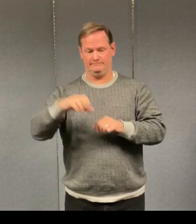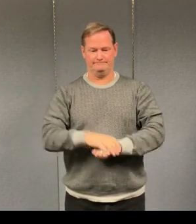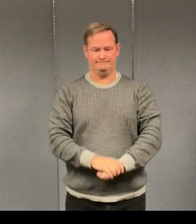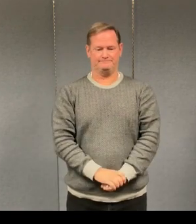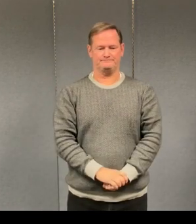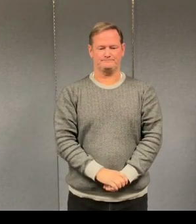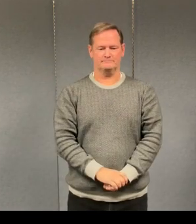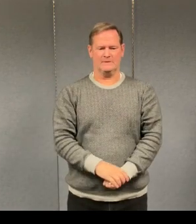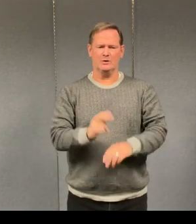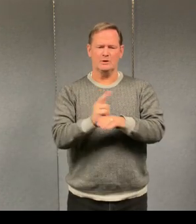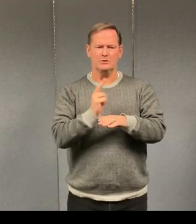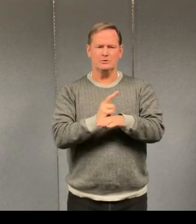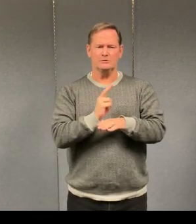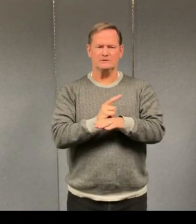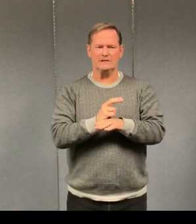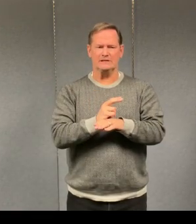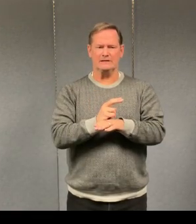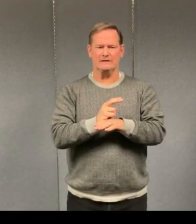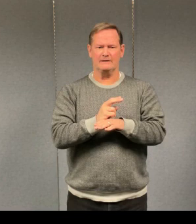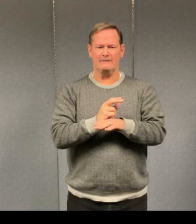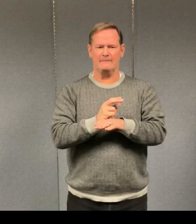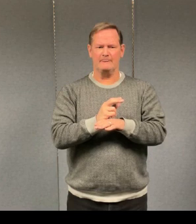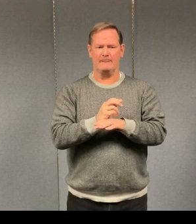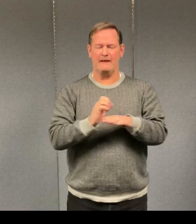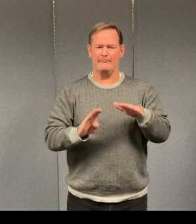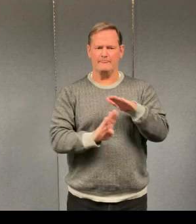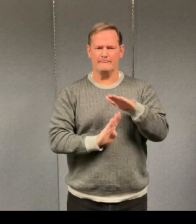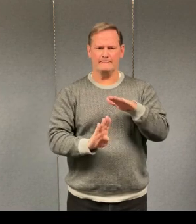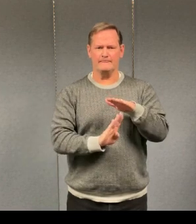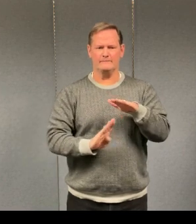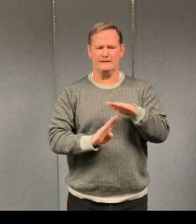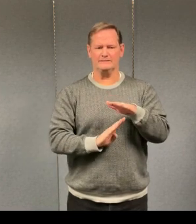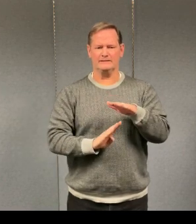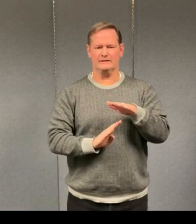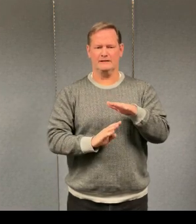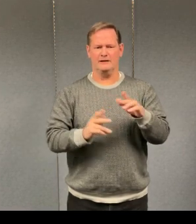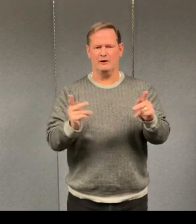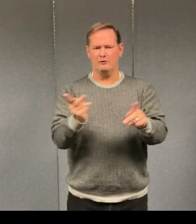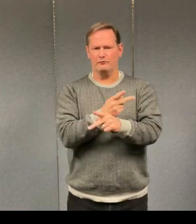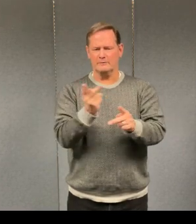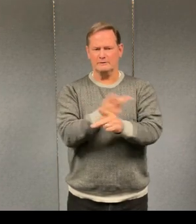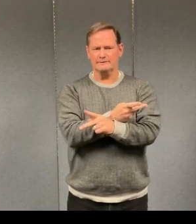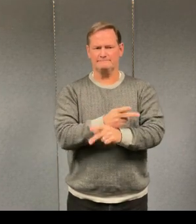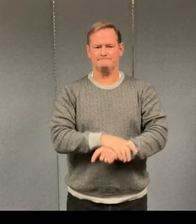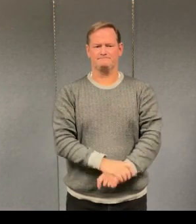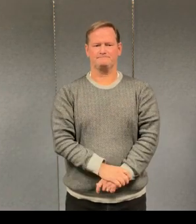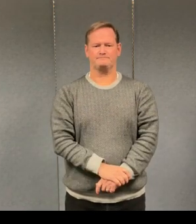already, which is the one to find the area of a rectangle or a square. We'll also